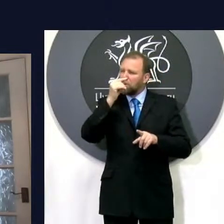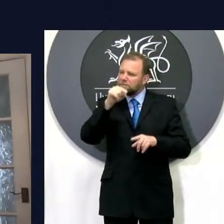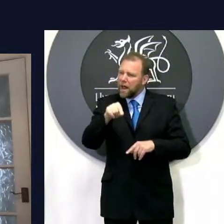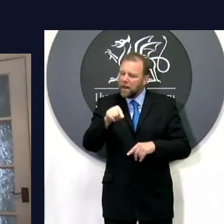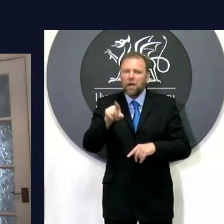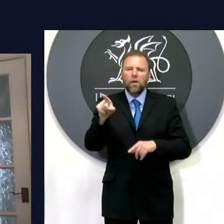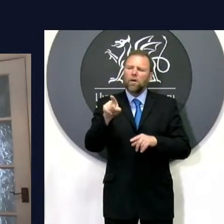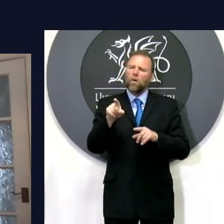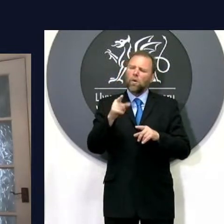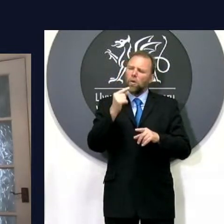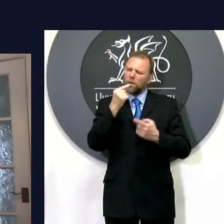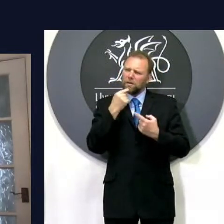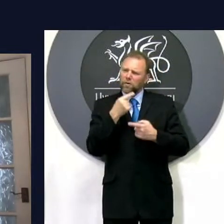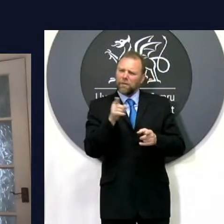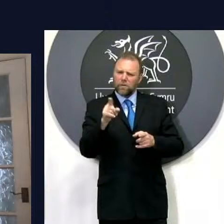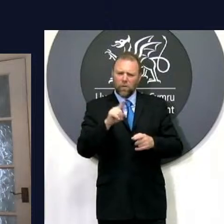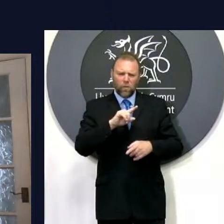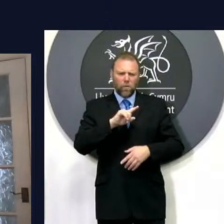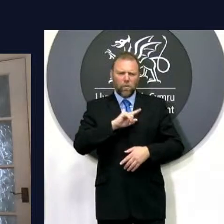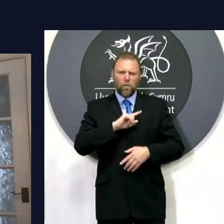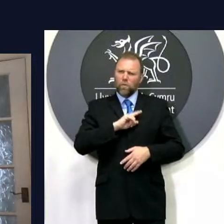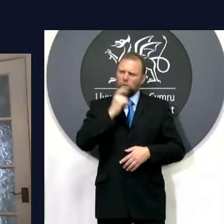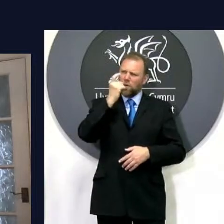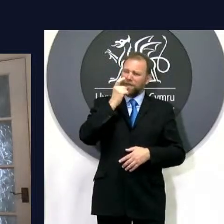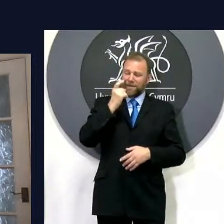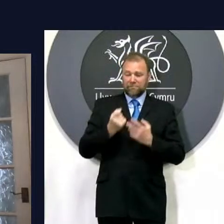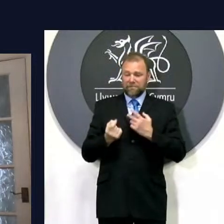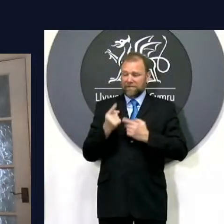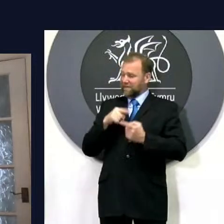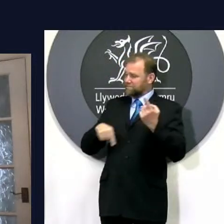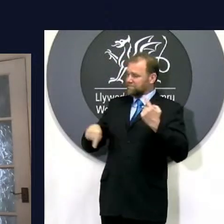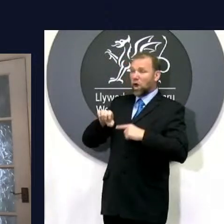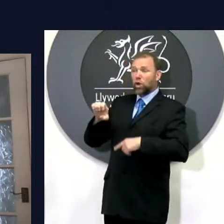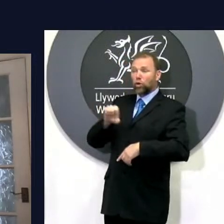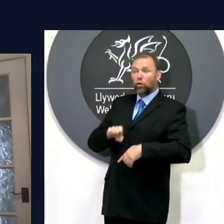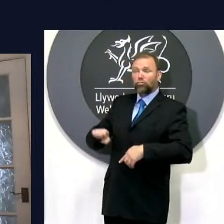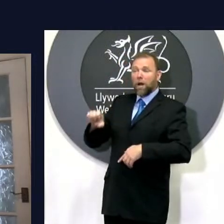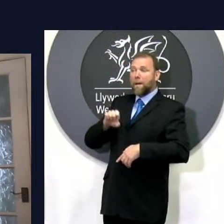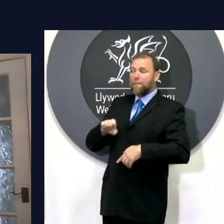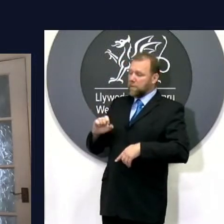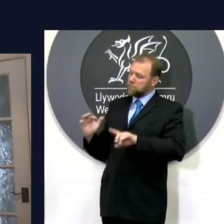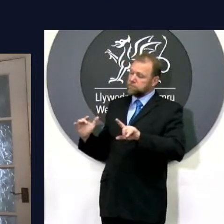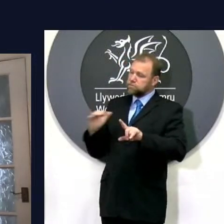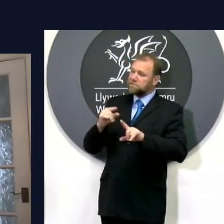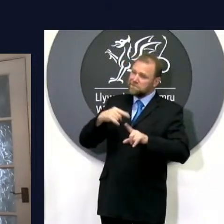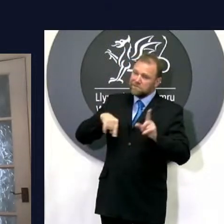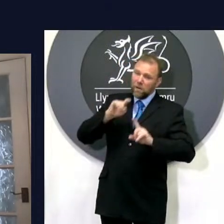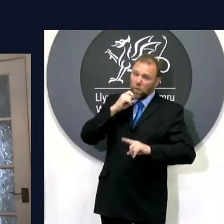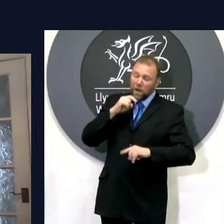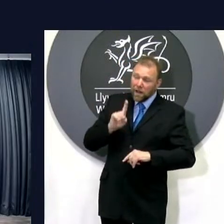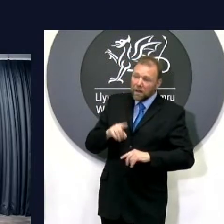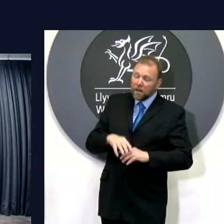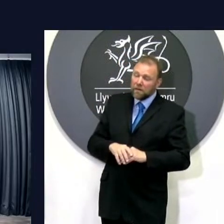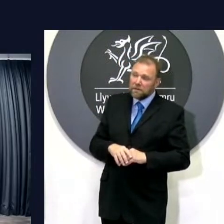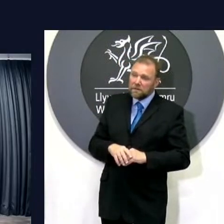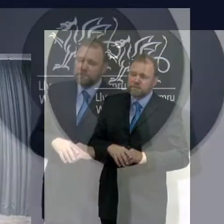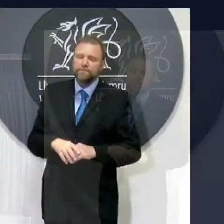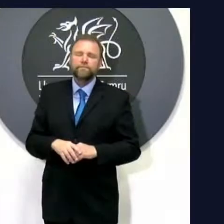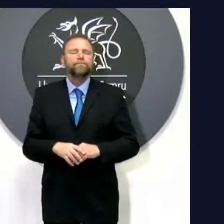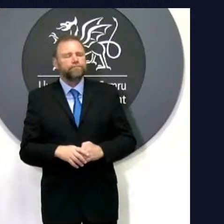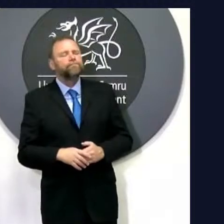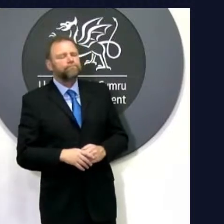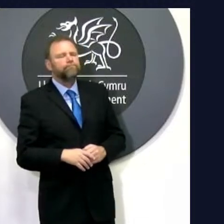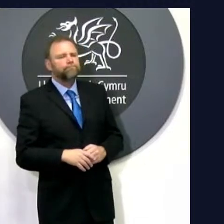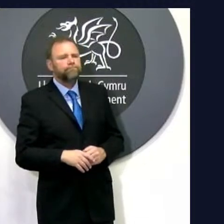comment on a wider view, are you able to detail your thinking on how events in Europe may affect us and what can be done to mitigate them? Well, the modelling that we have in